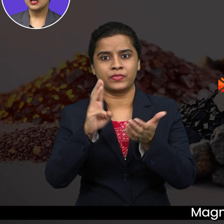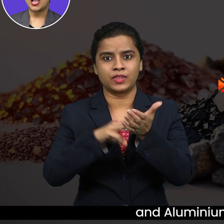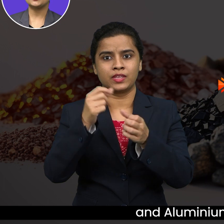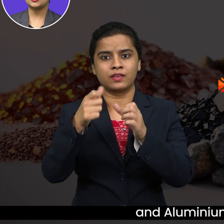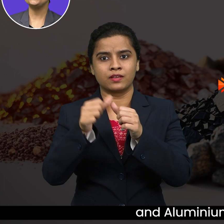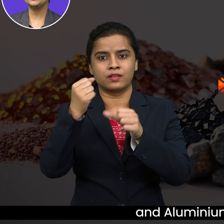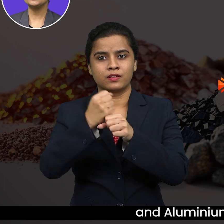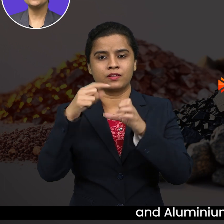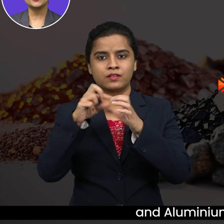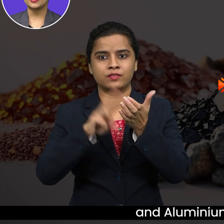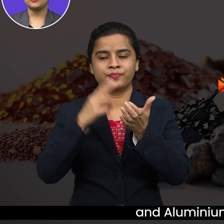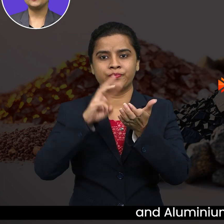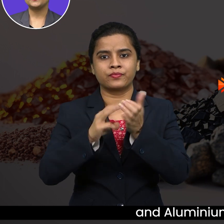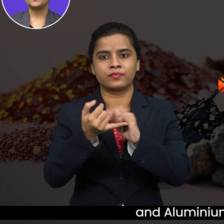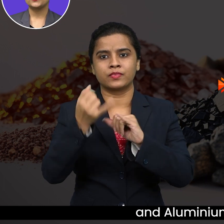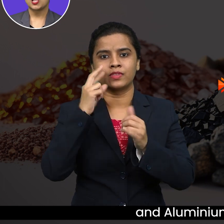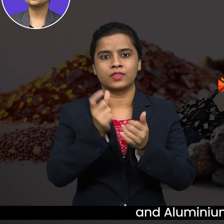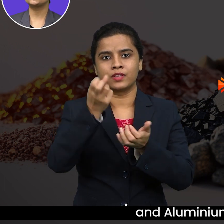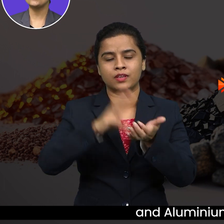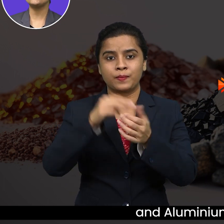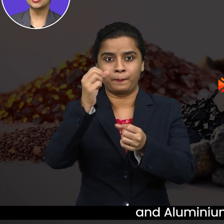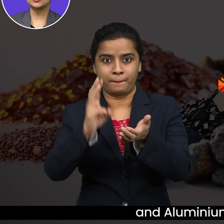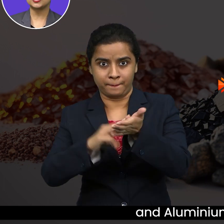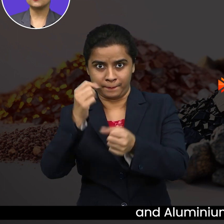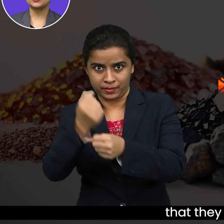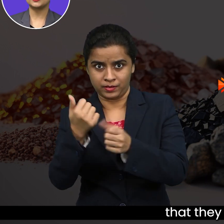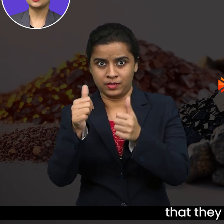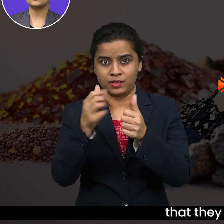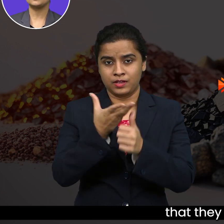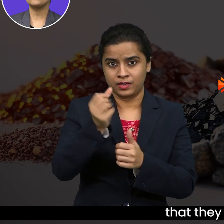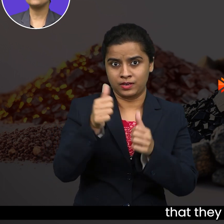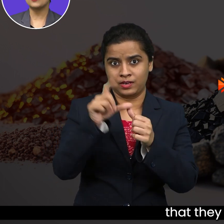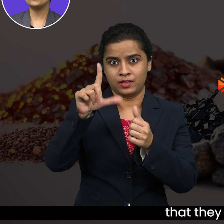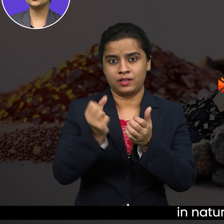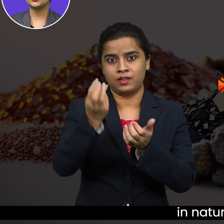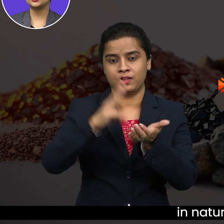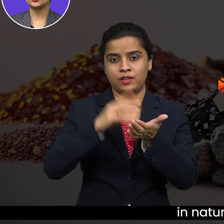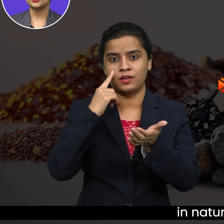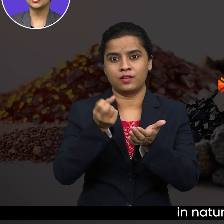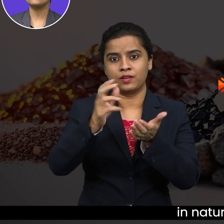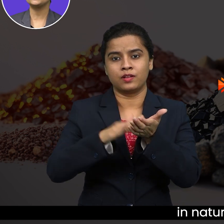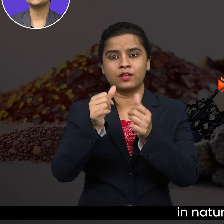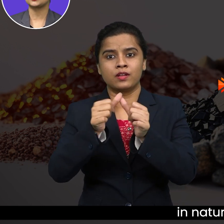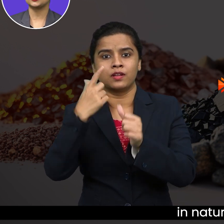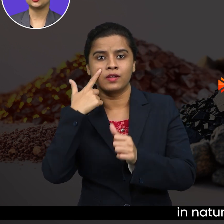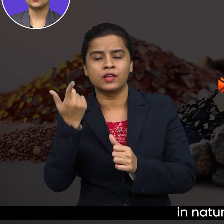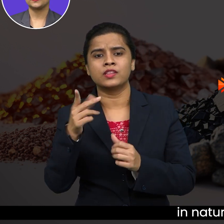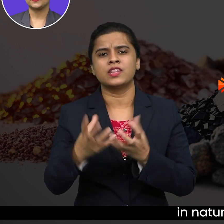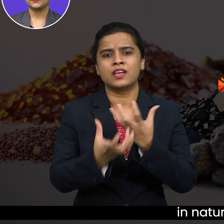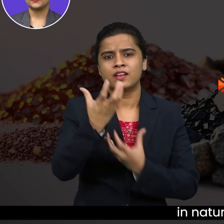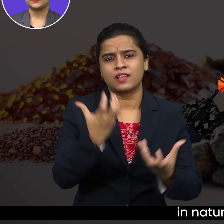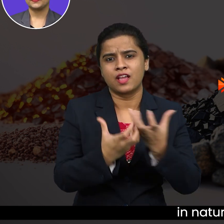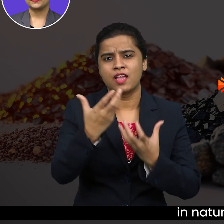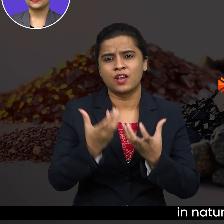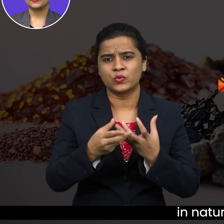Mg, and aluminium Al are so reactive that they are never found in nature in free state.